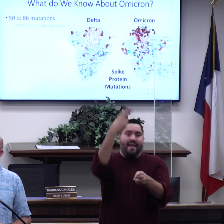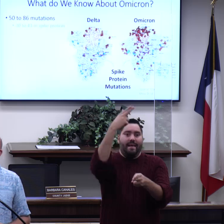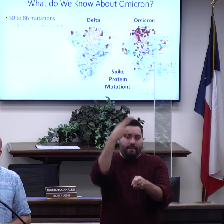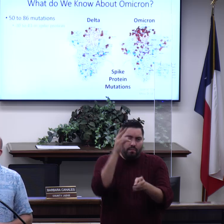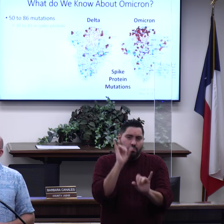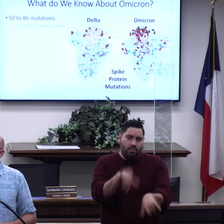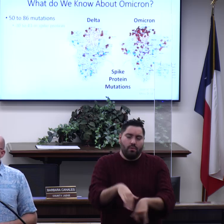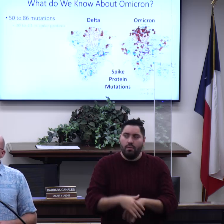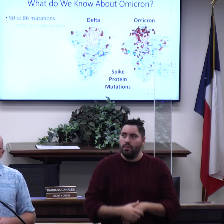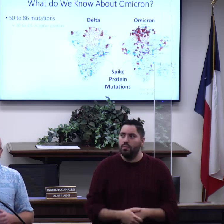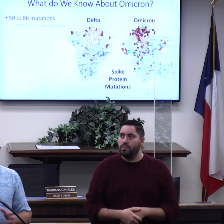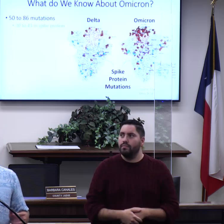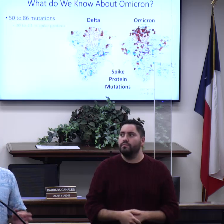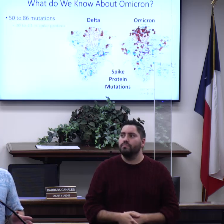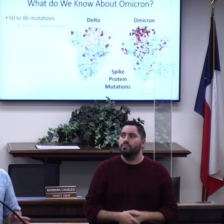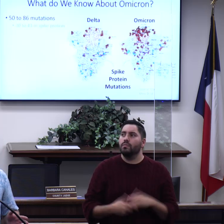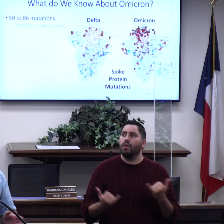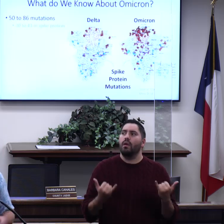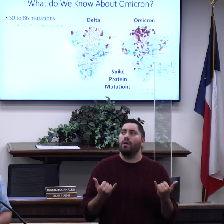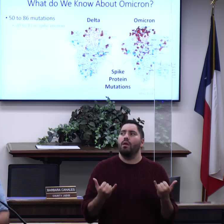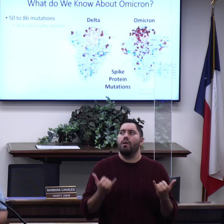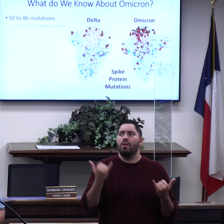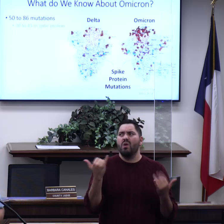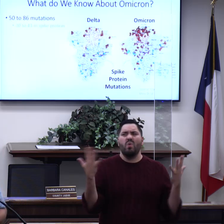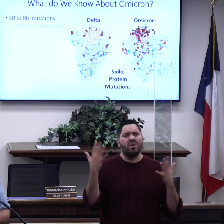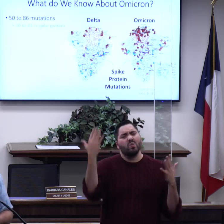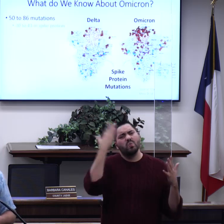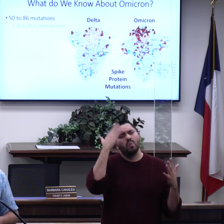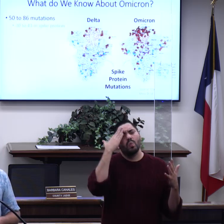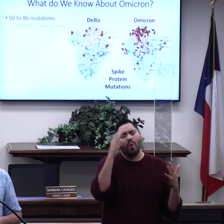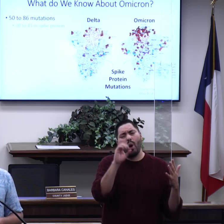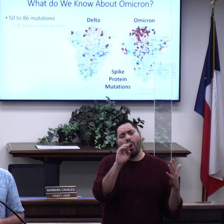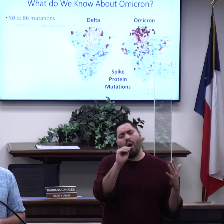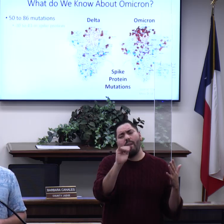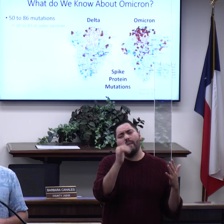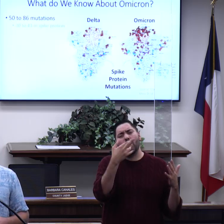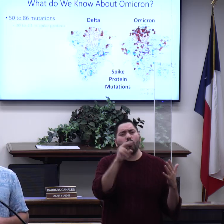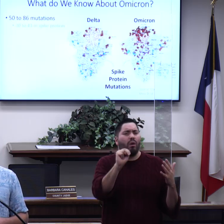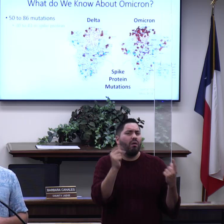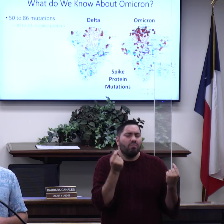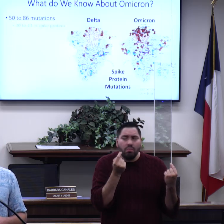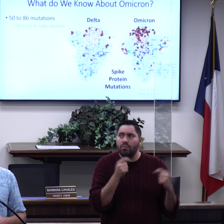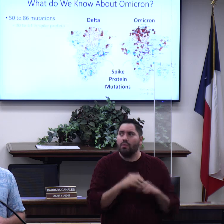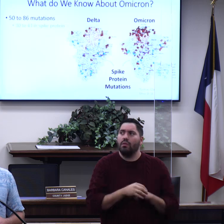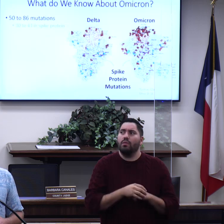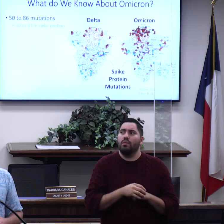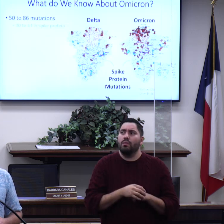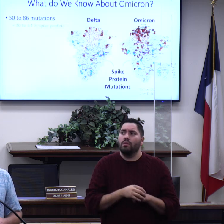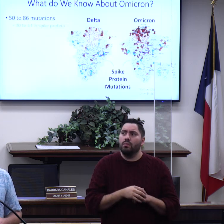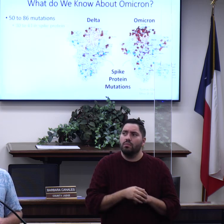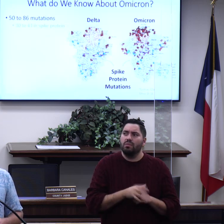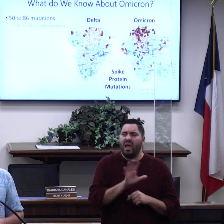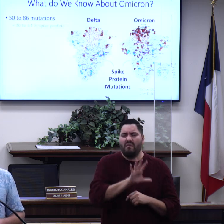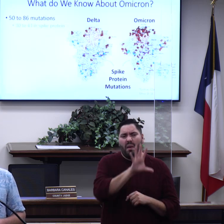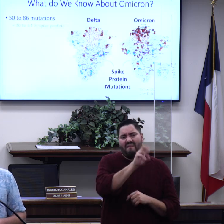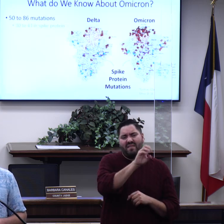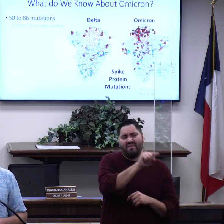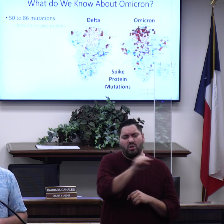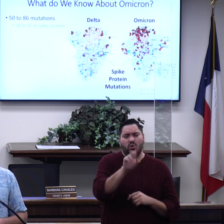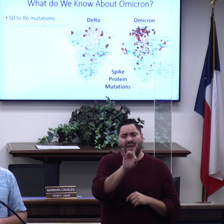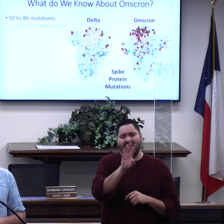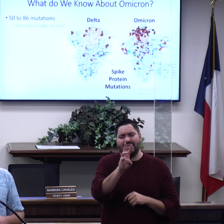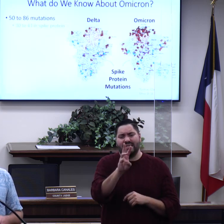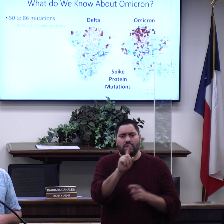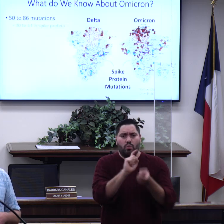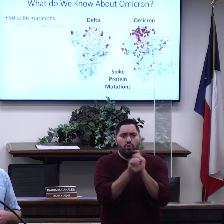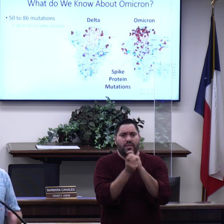slide. Right, so what do we know about Omicron? First, it has somewhere between 50 and 86